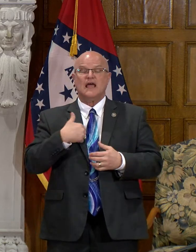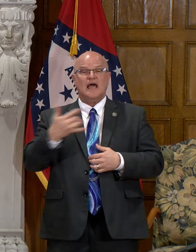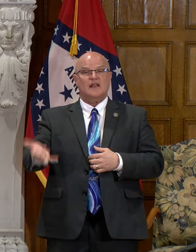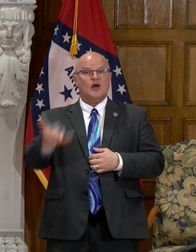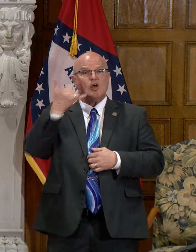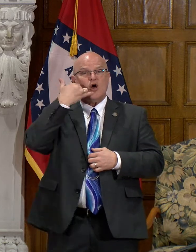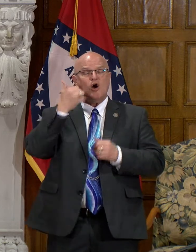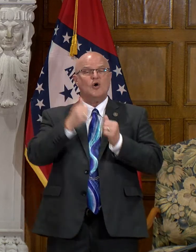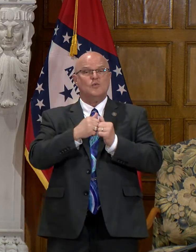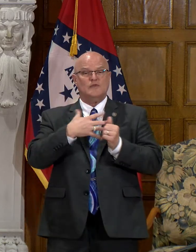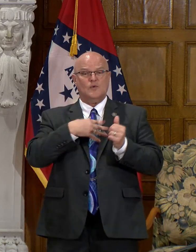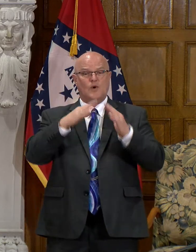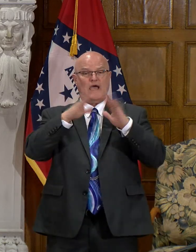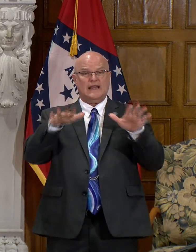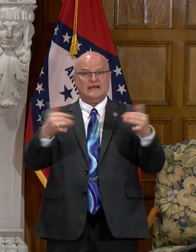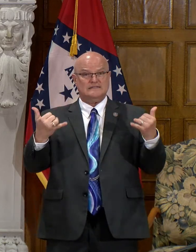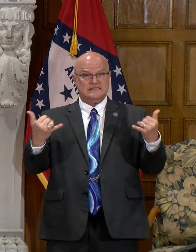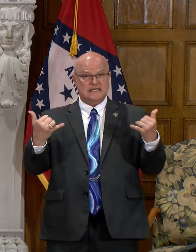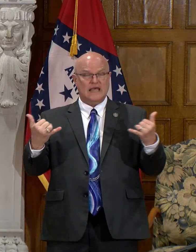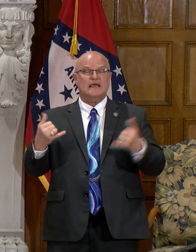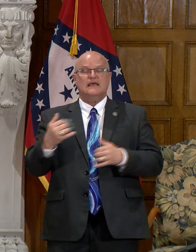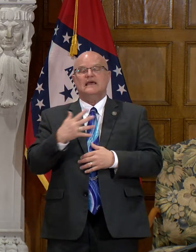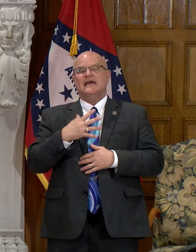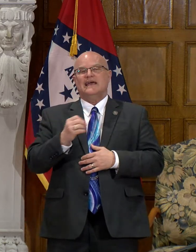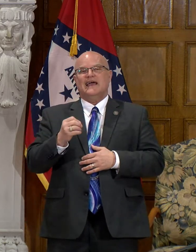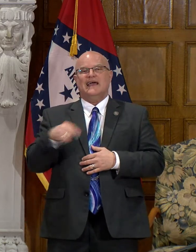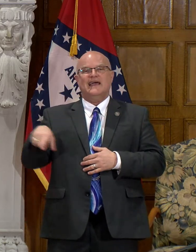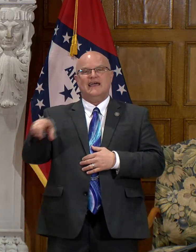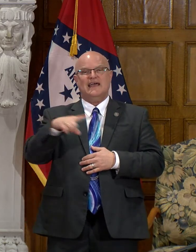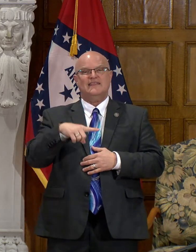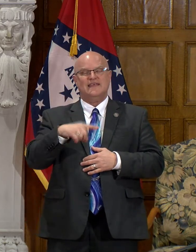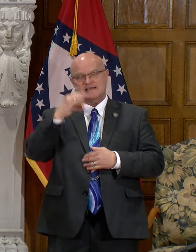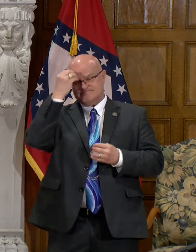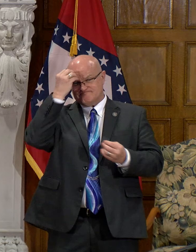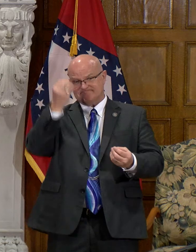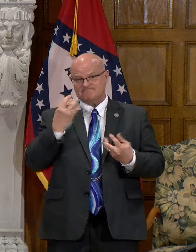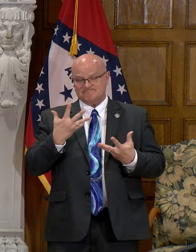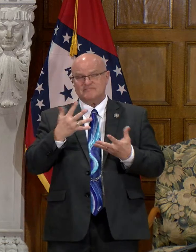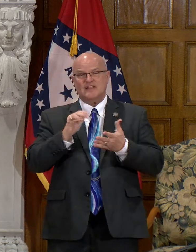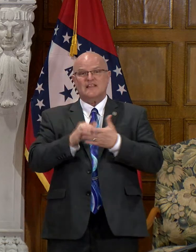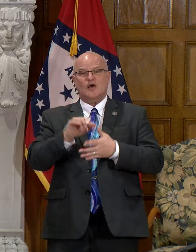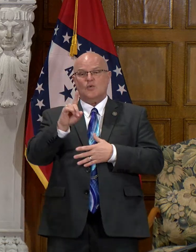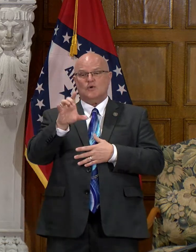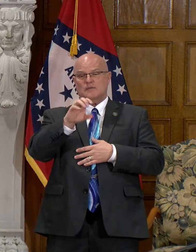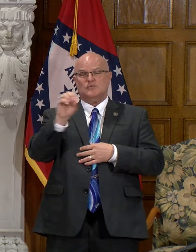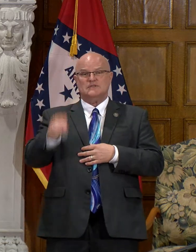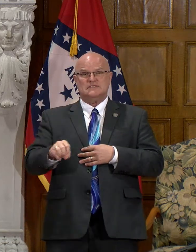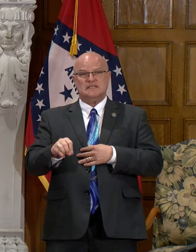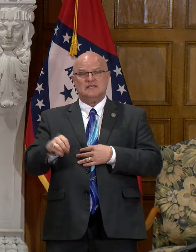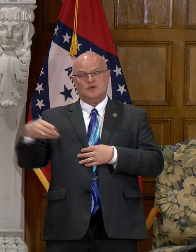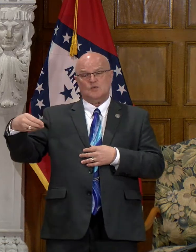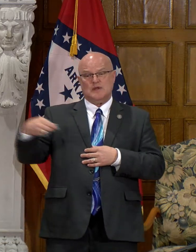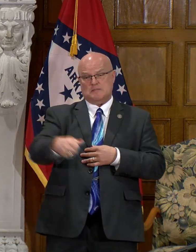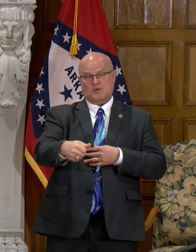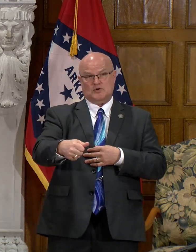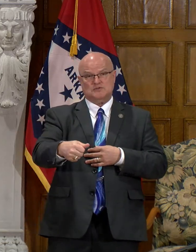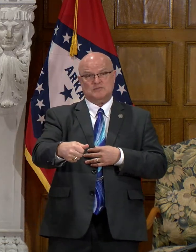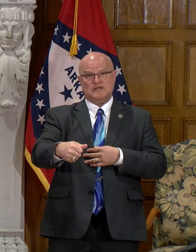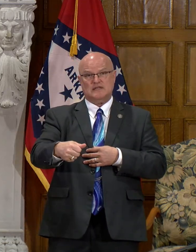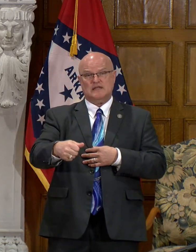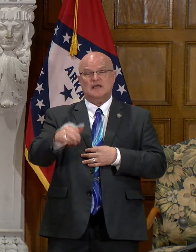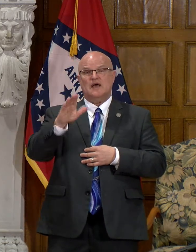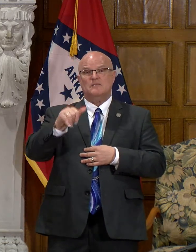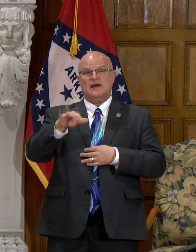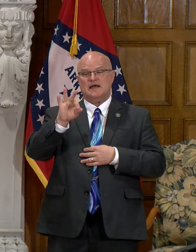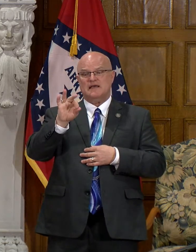a call with the White House today, and they indicated that the 100% reimbursement